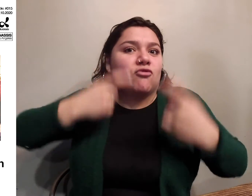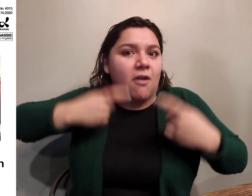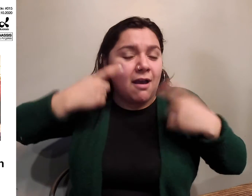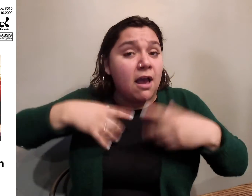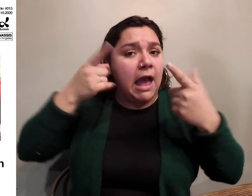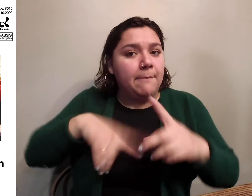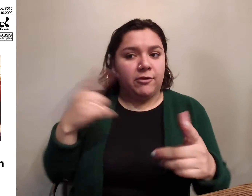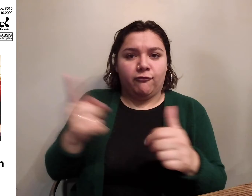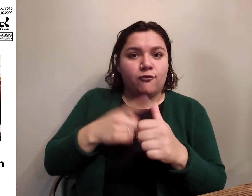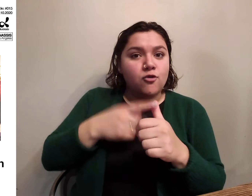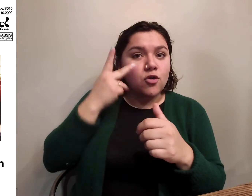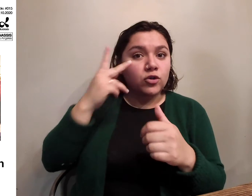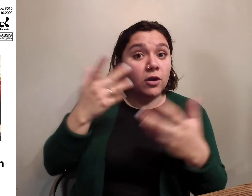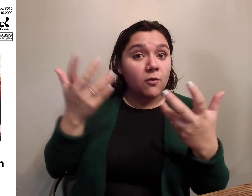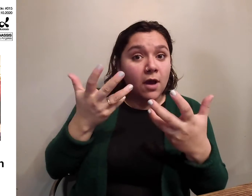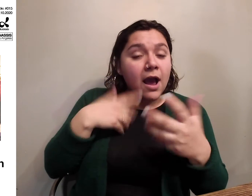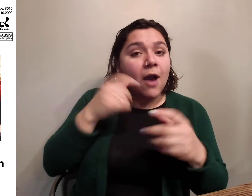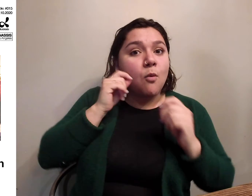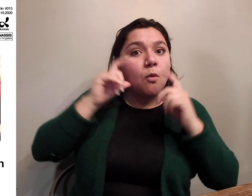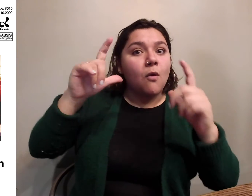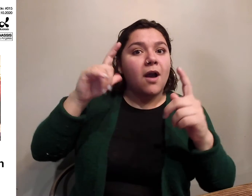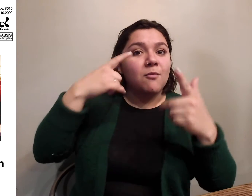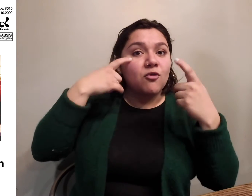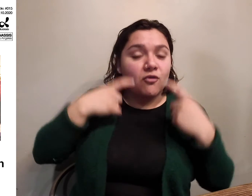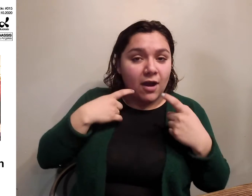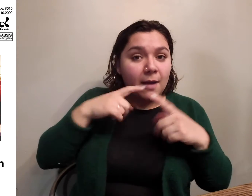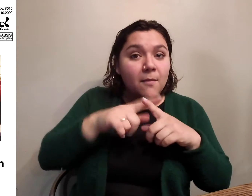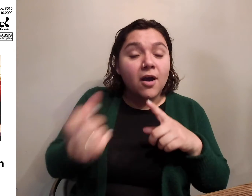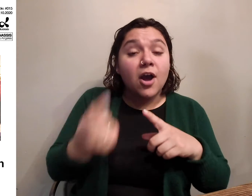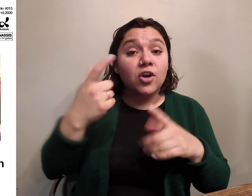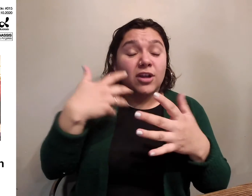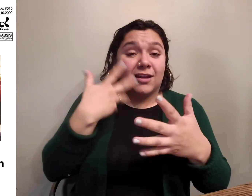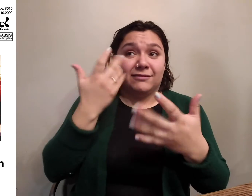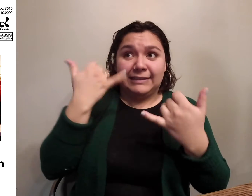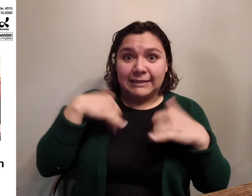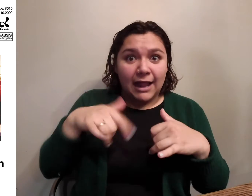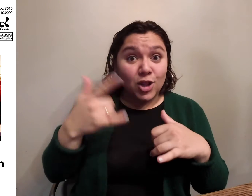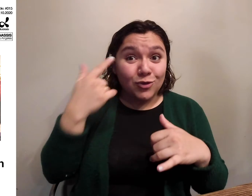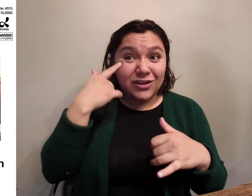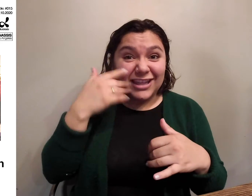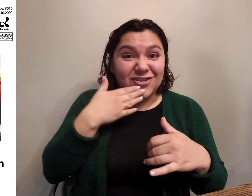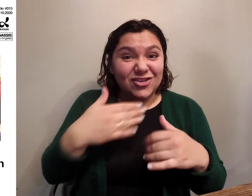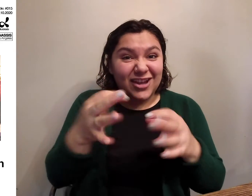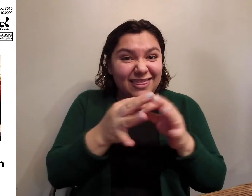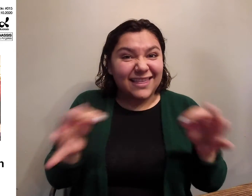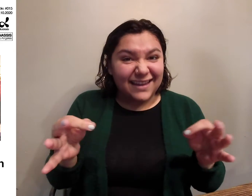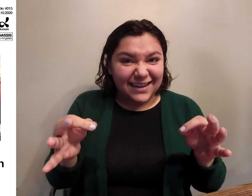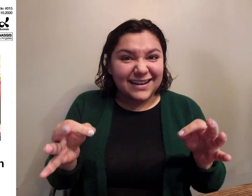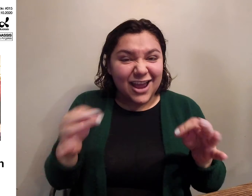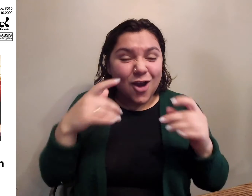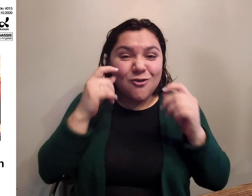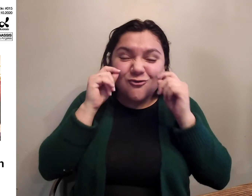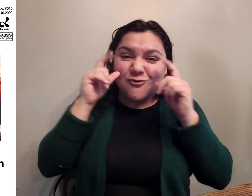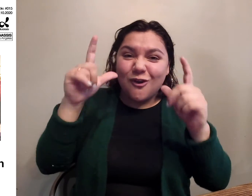thing I thought is, woke up crying about Prine. Would he think that's a good line?